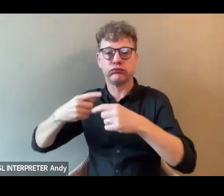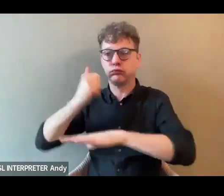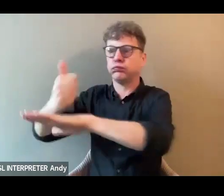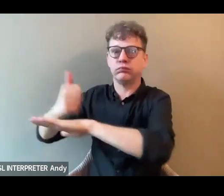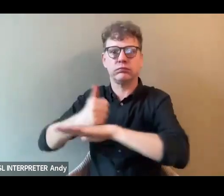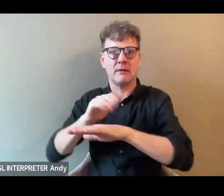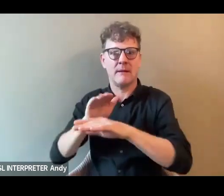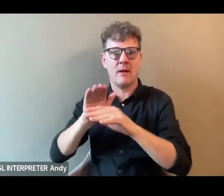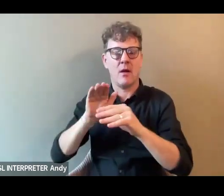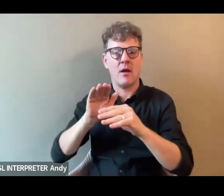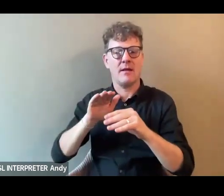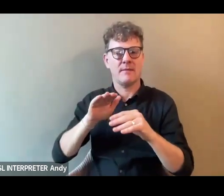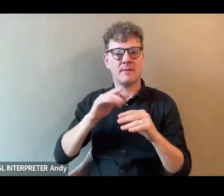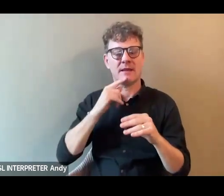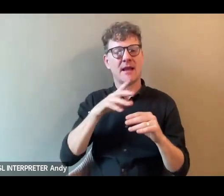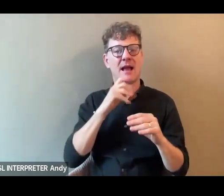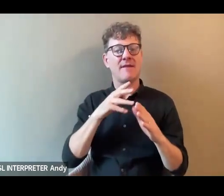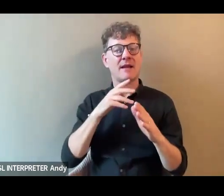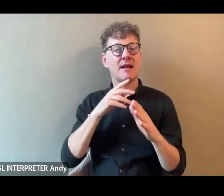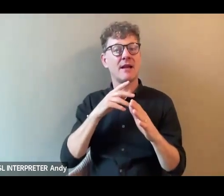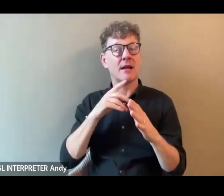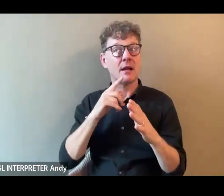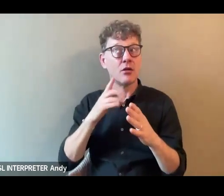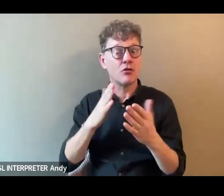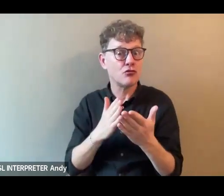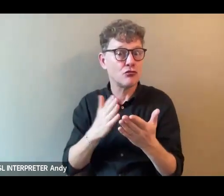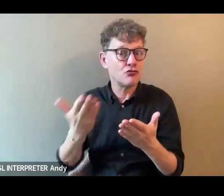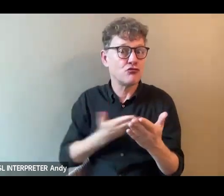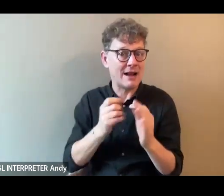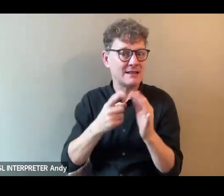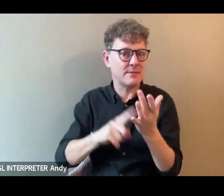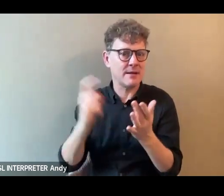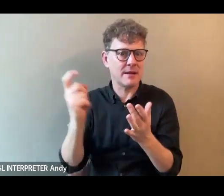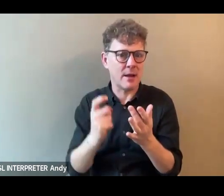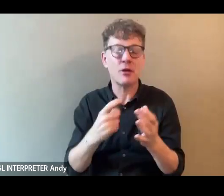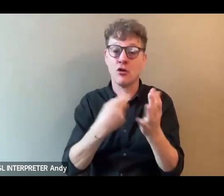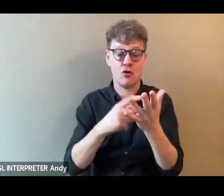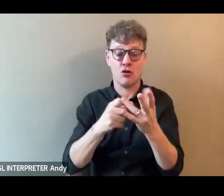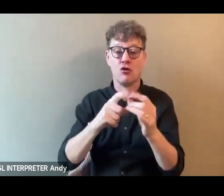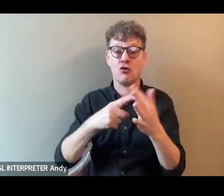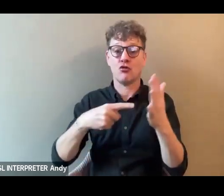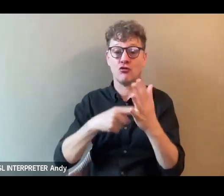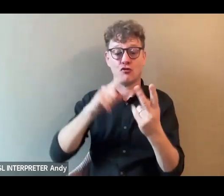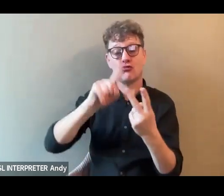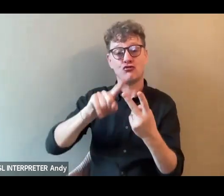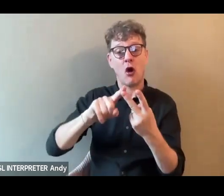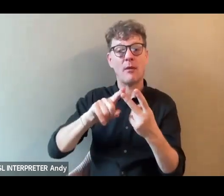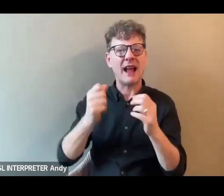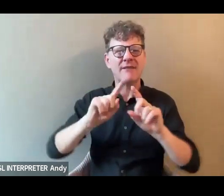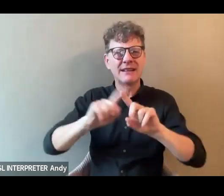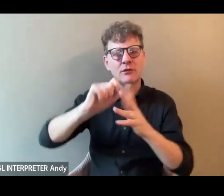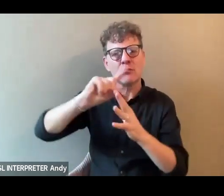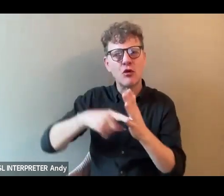well, particularly with the Employment Rights Bill coming online. Robert has been leading a number of projects with Don and Steffi around things like